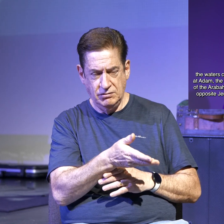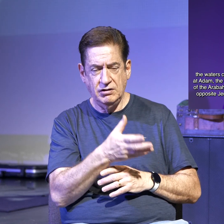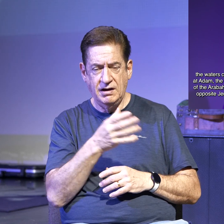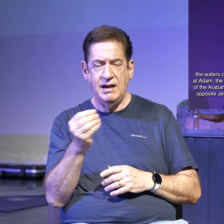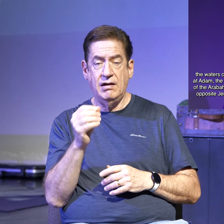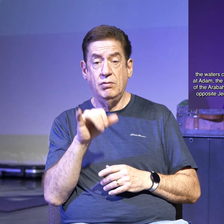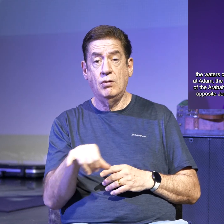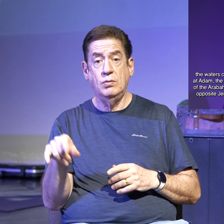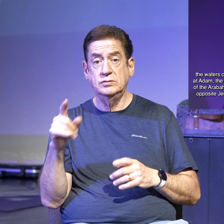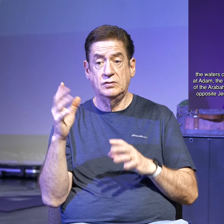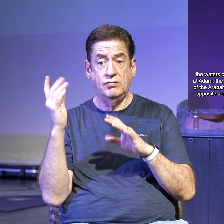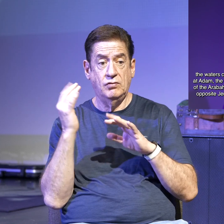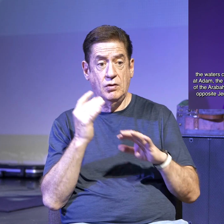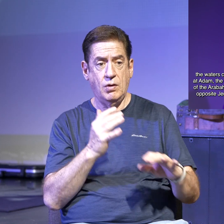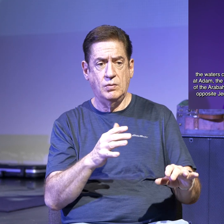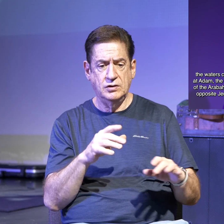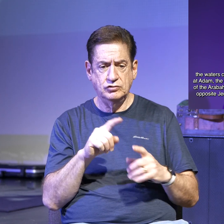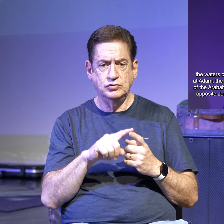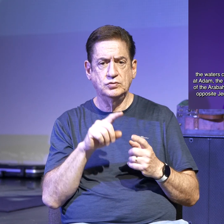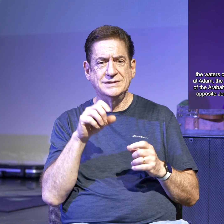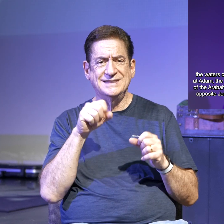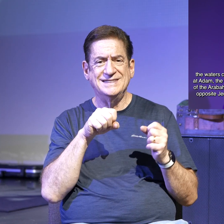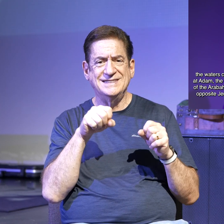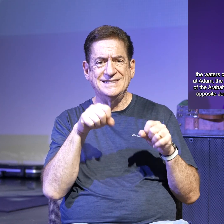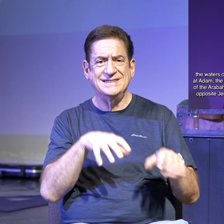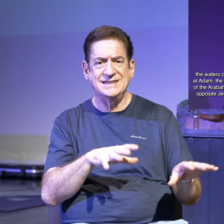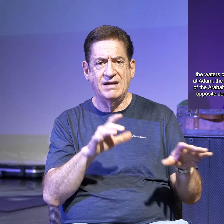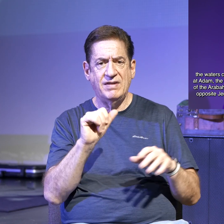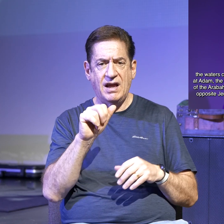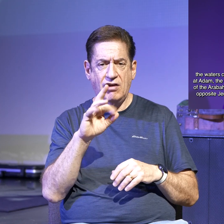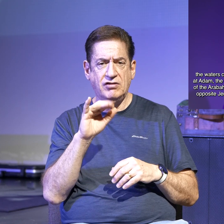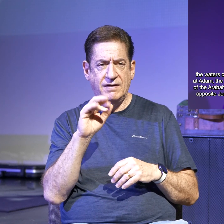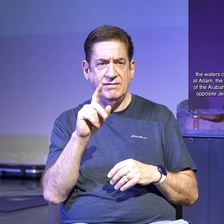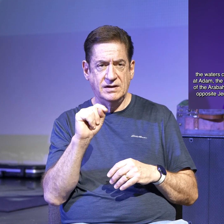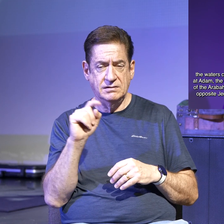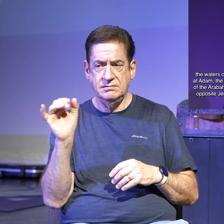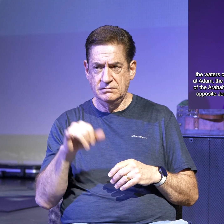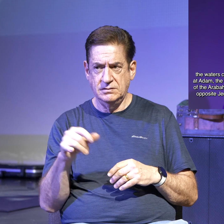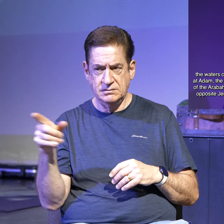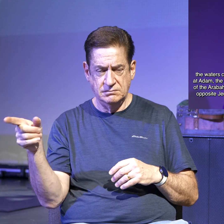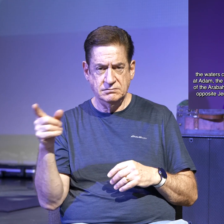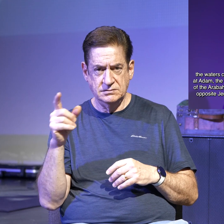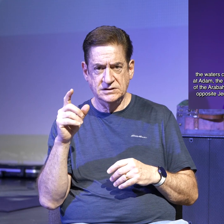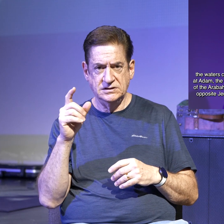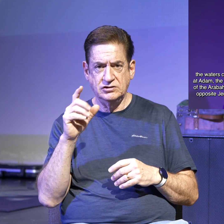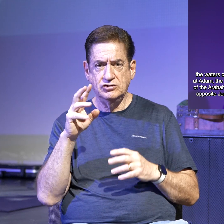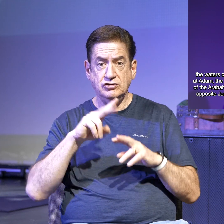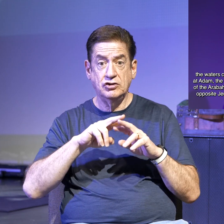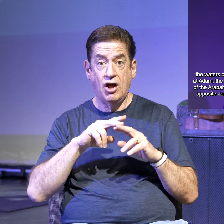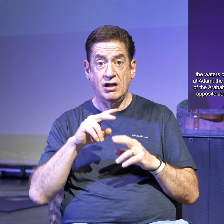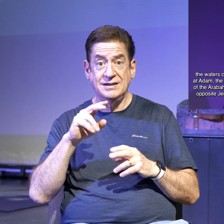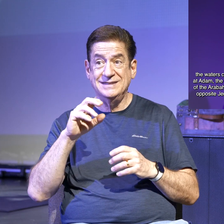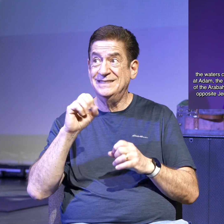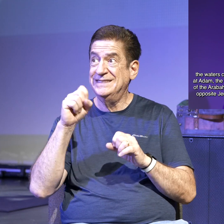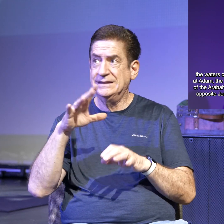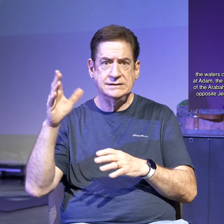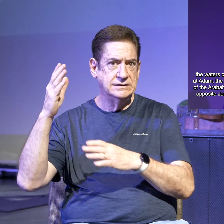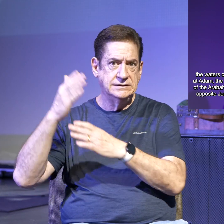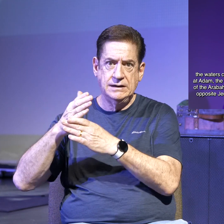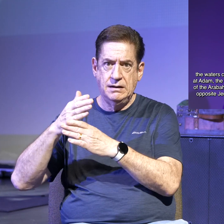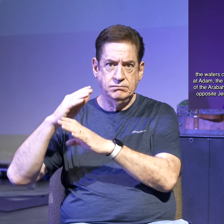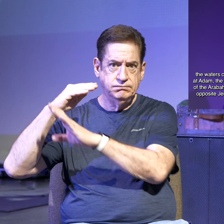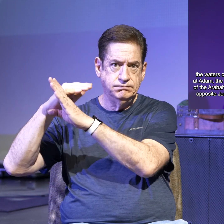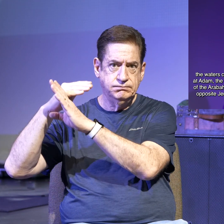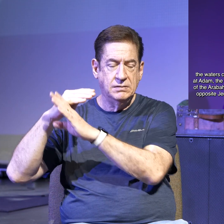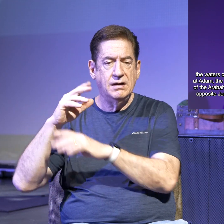and those flowing down toward the sea of the Arabah, the Salt Sea, were completely cut off, and the people passed